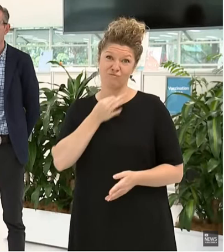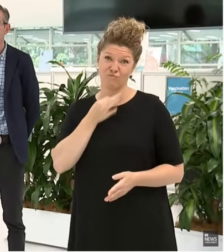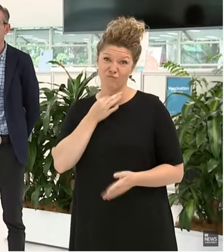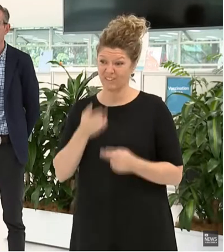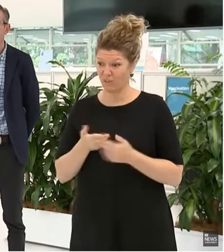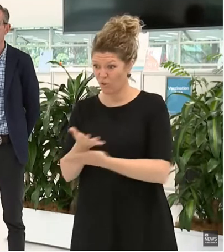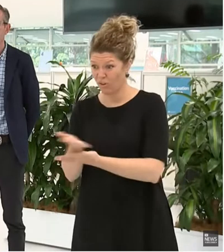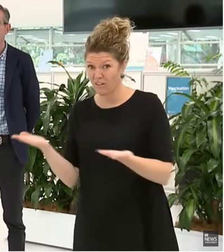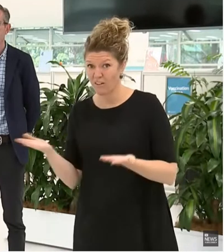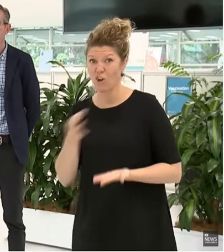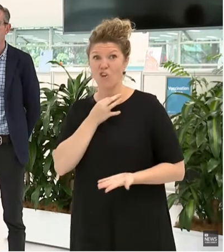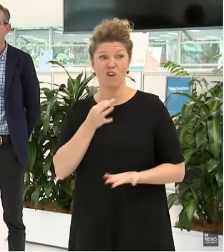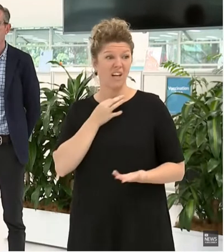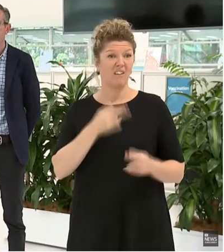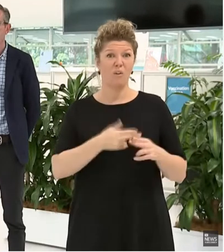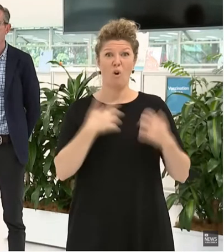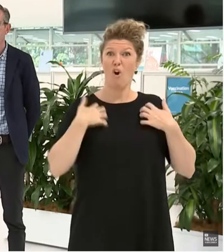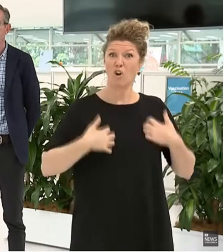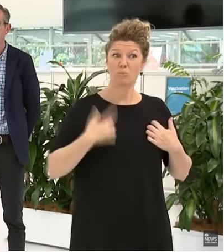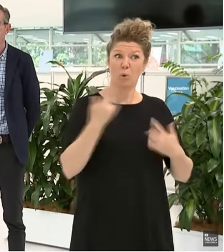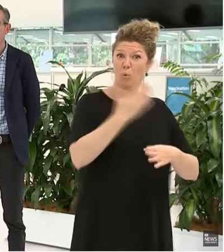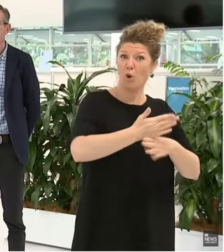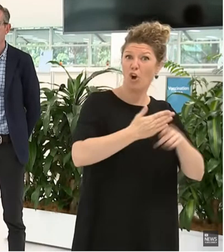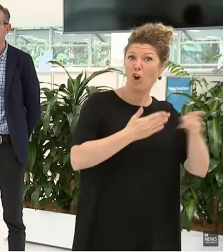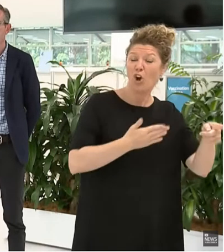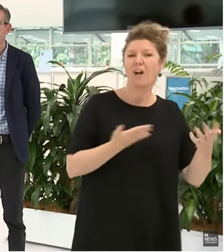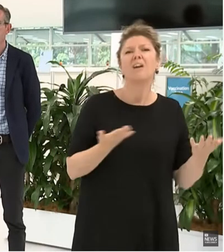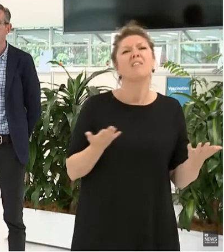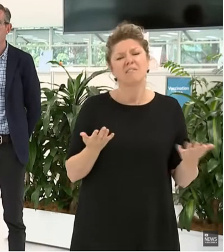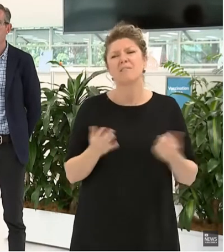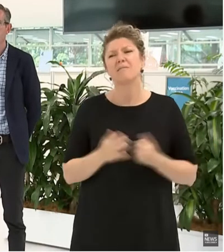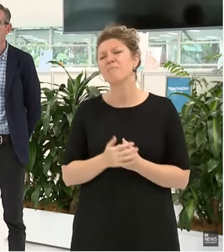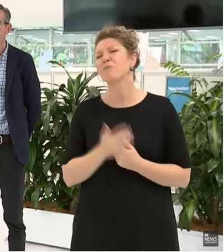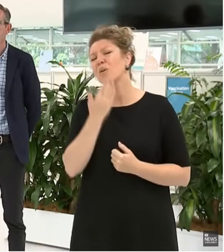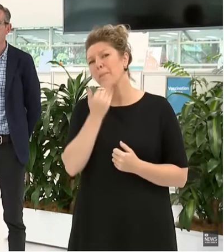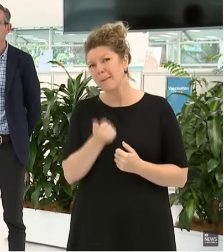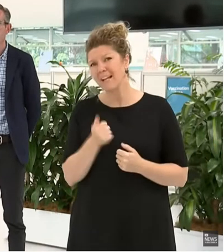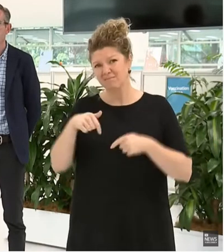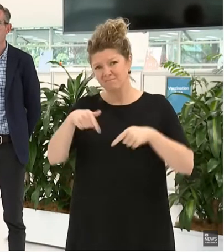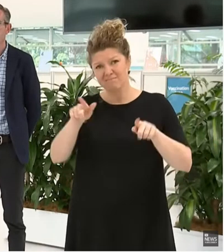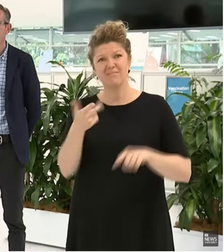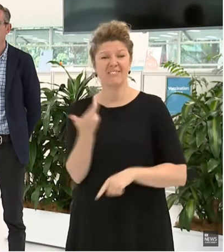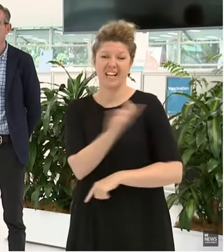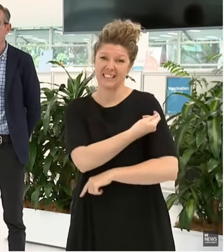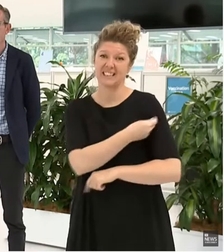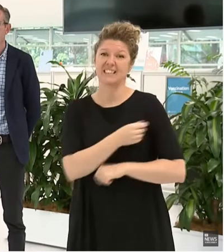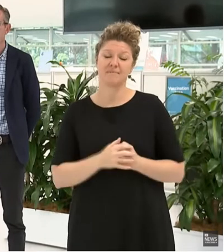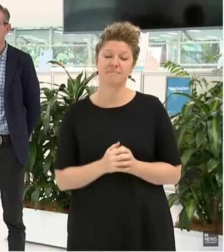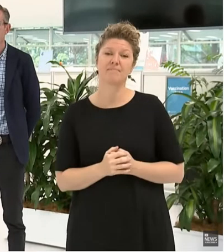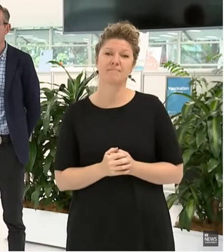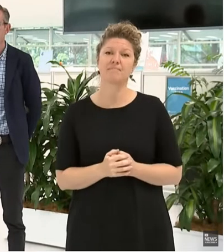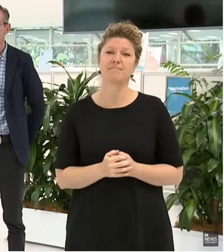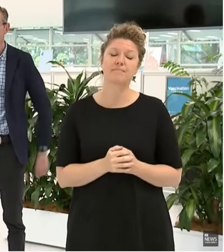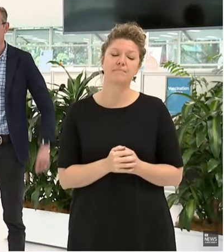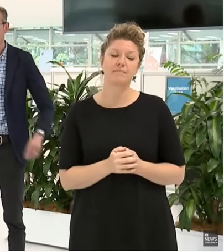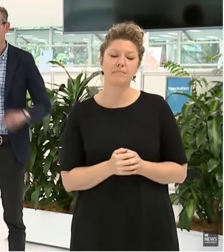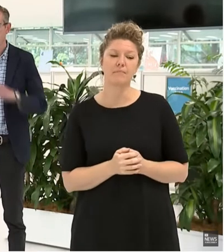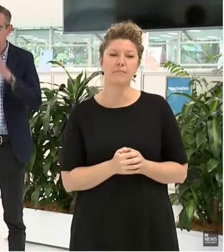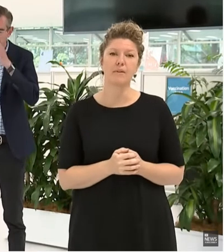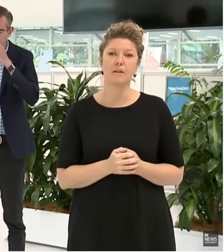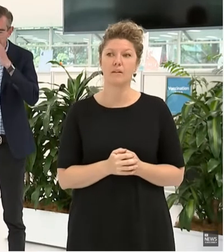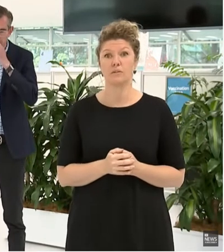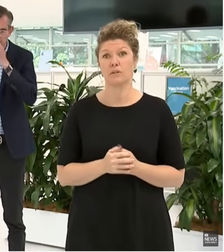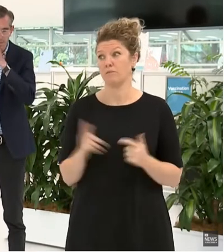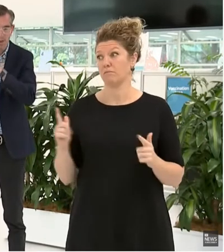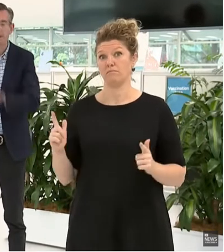course, our health staff at risk. So, again, I implore you all to go and get vaccinated. The Premier's